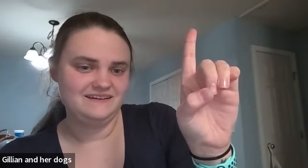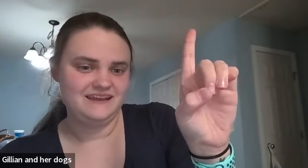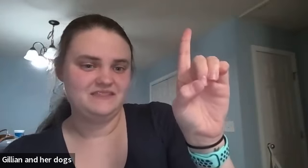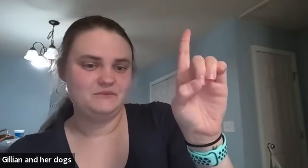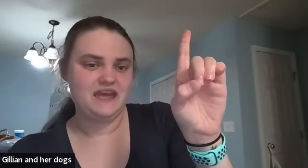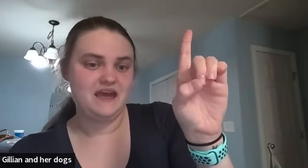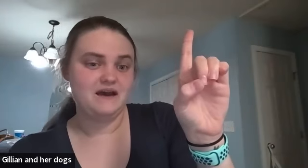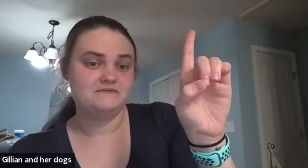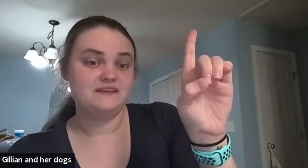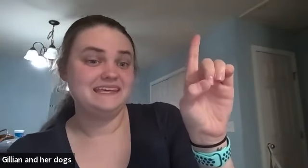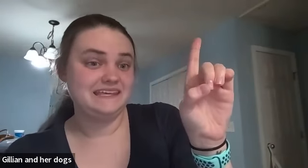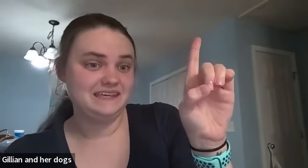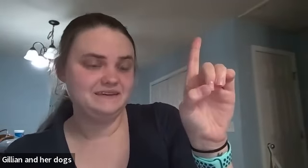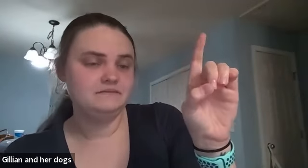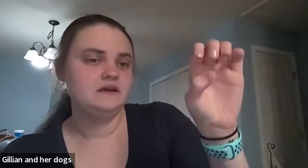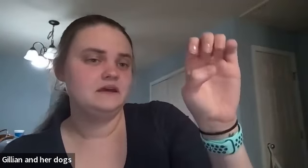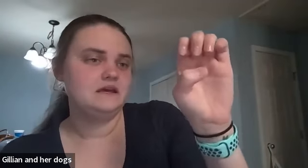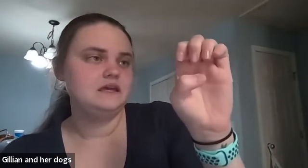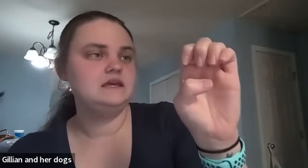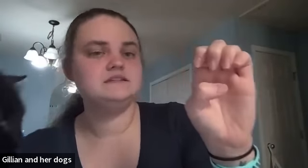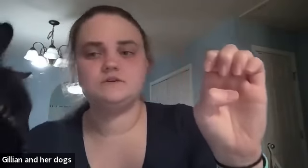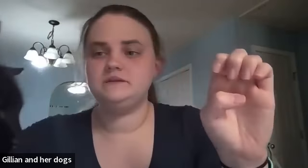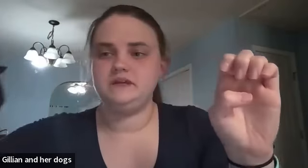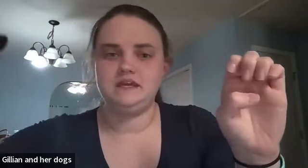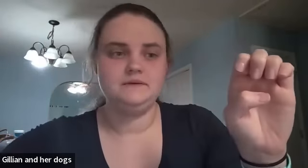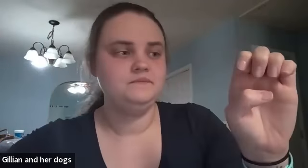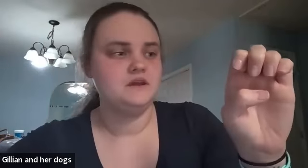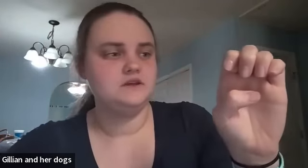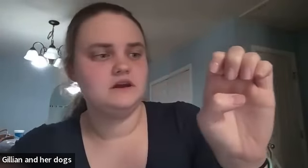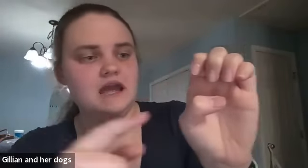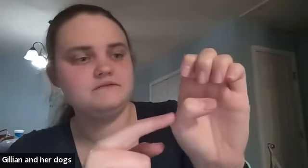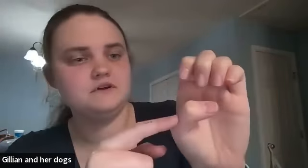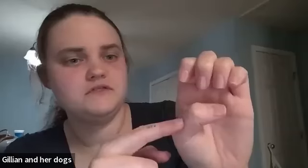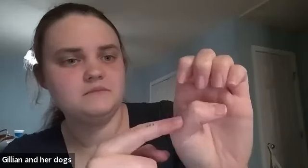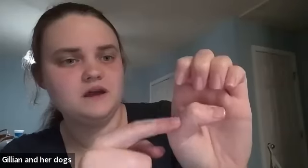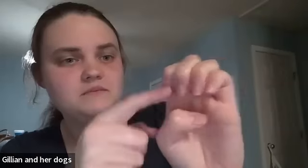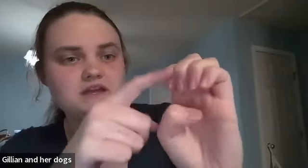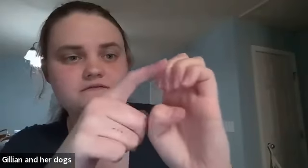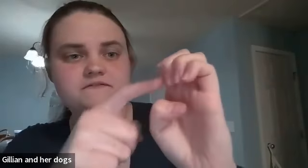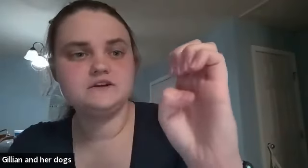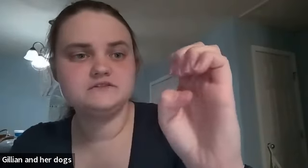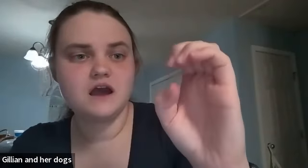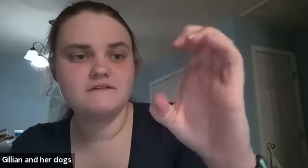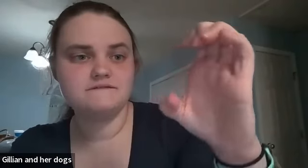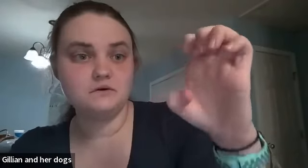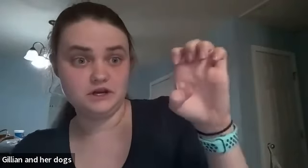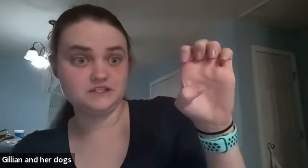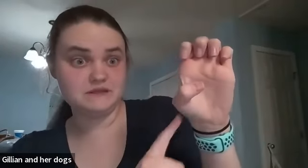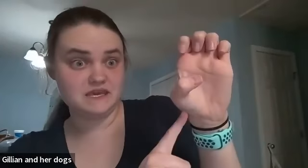Okay, then we have E. E is going to be, you're going to have your thumb come and your fingers are not full. You're not doing